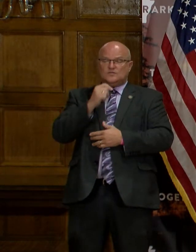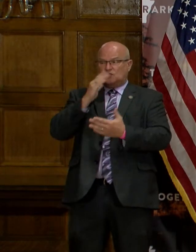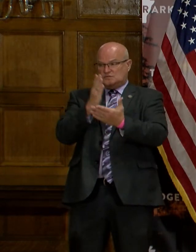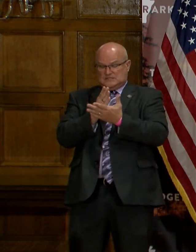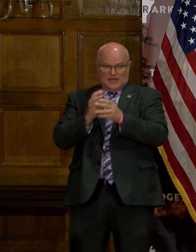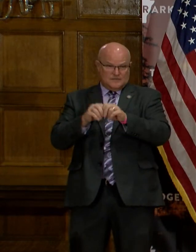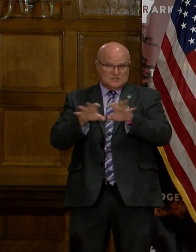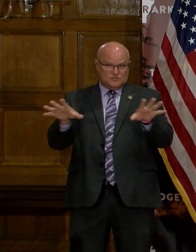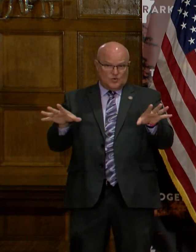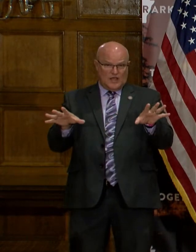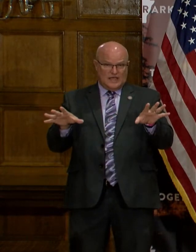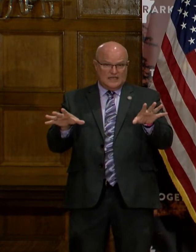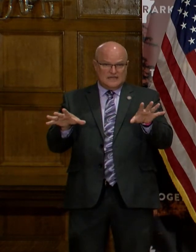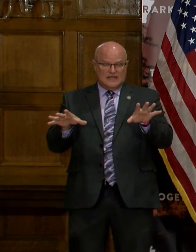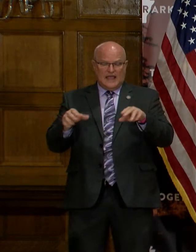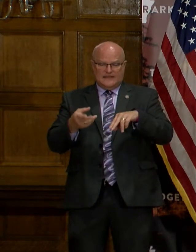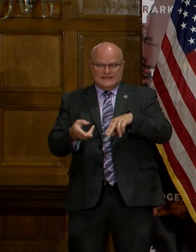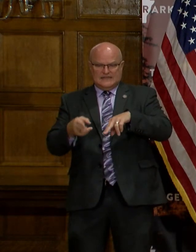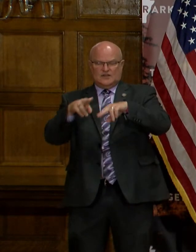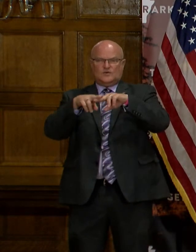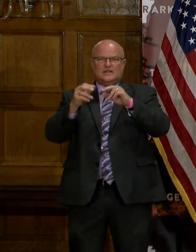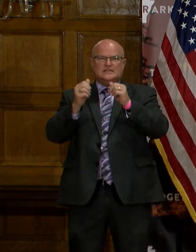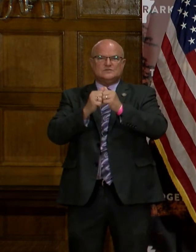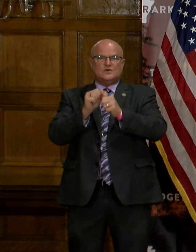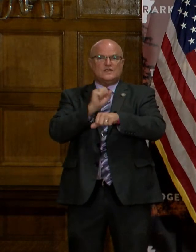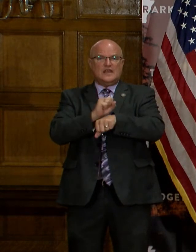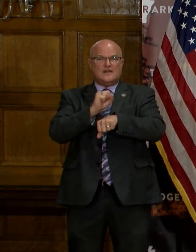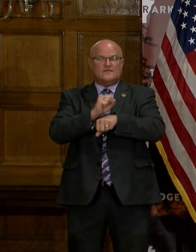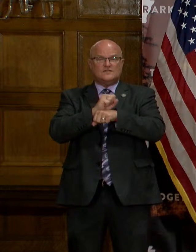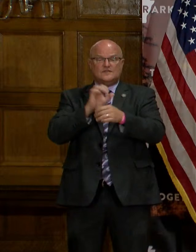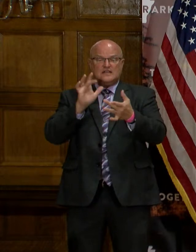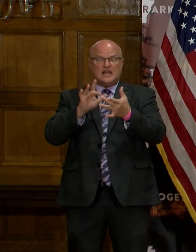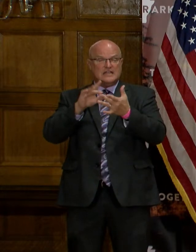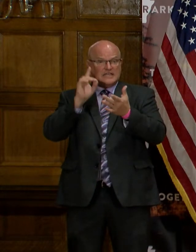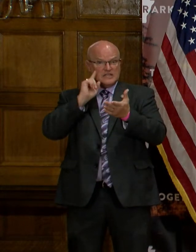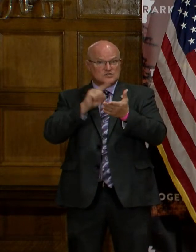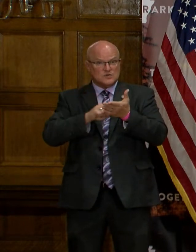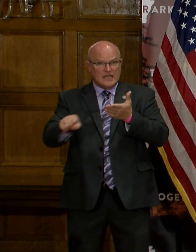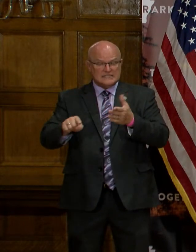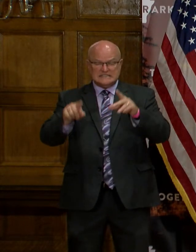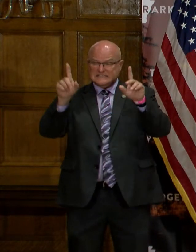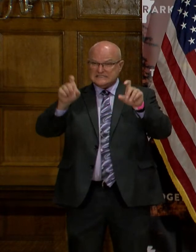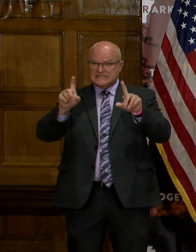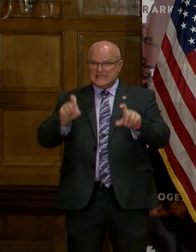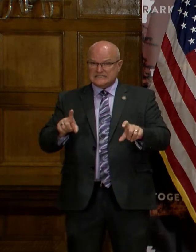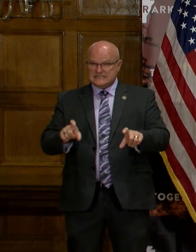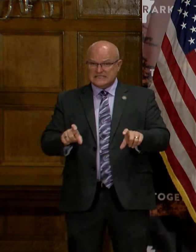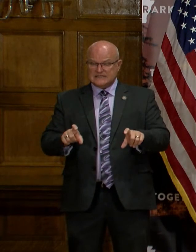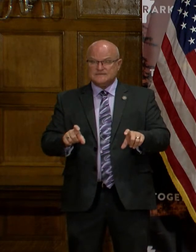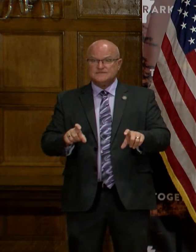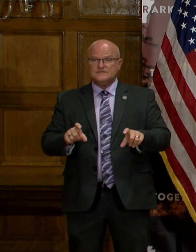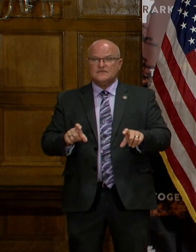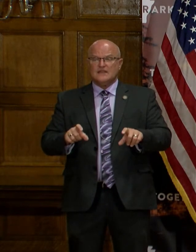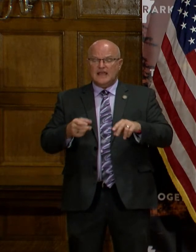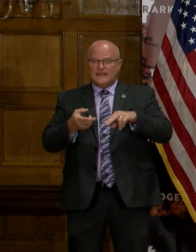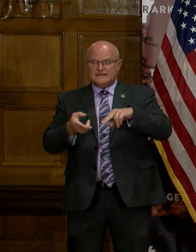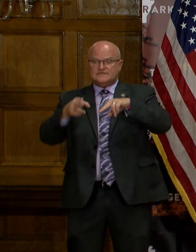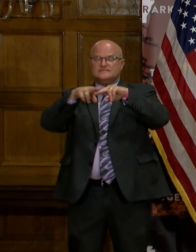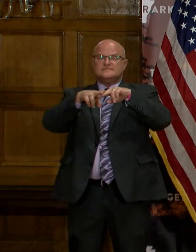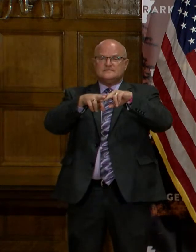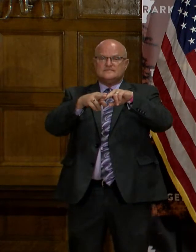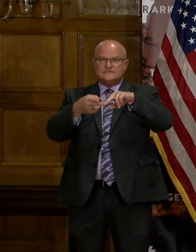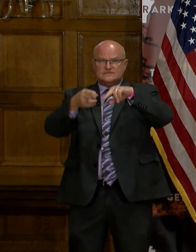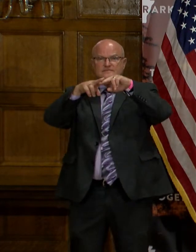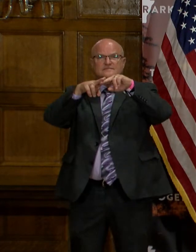the spread. You layer that with our efforts for contact tracing and testing. And you layer it